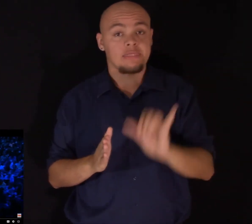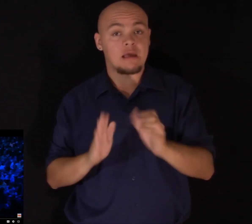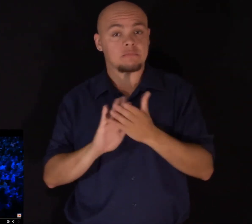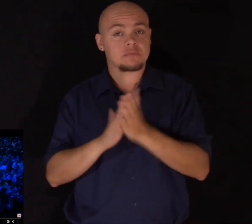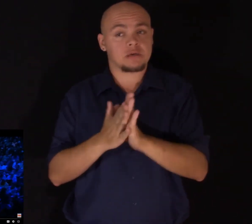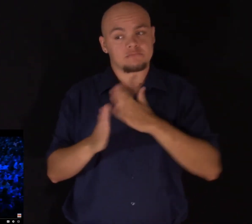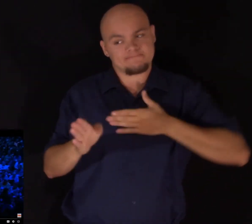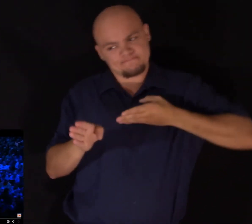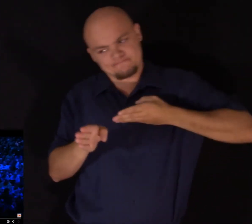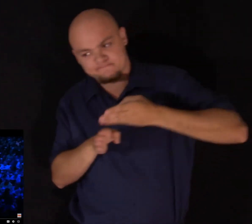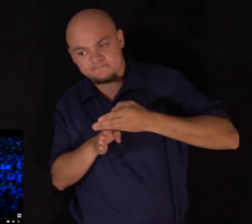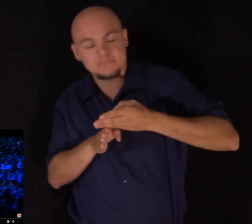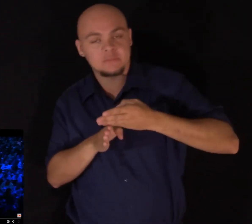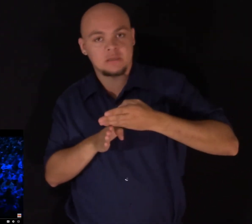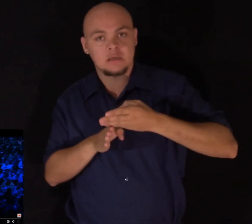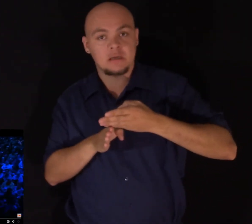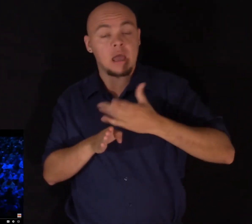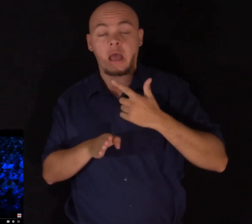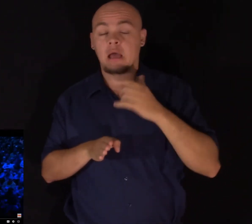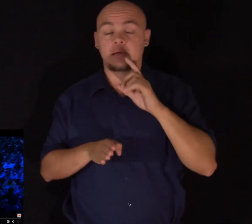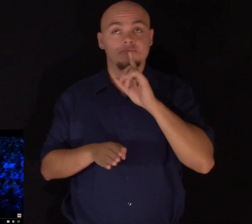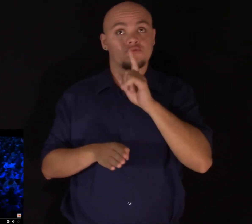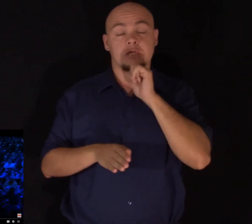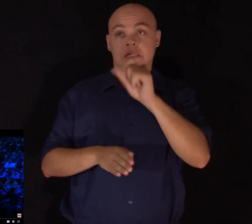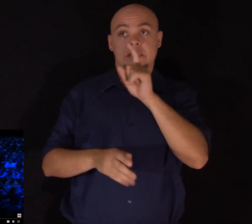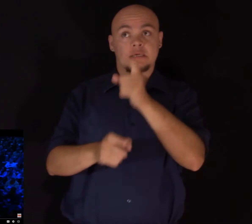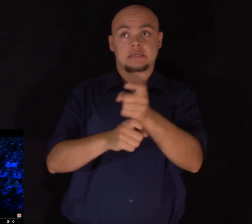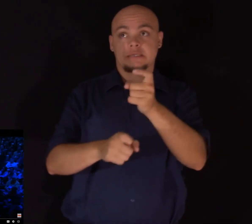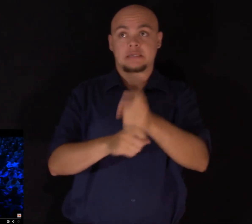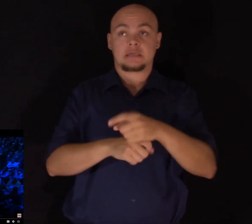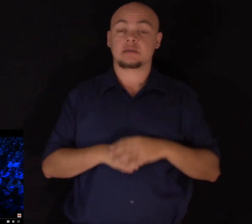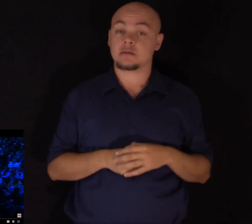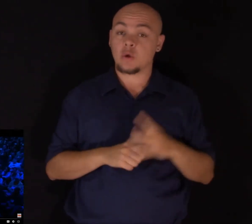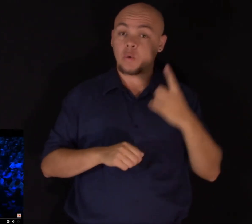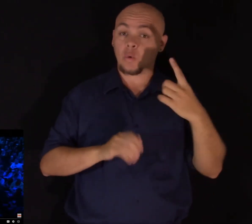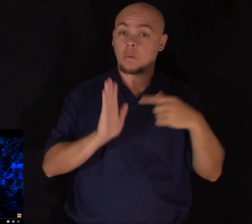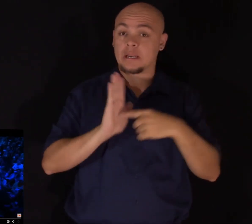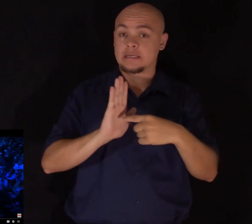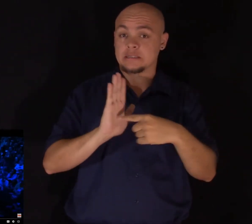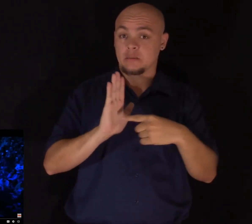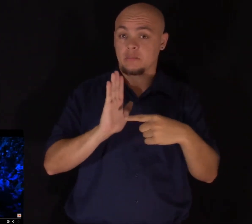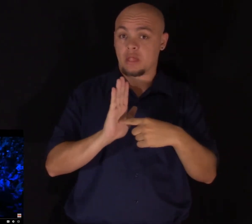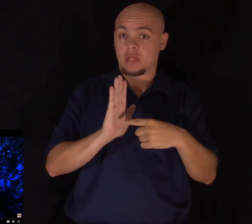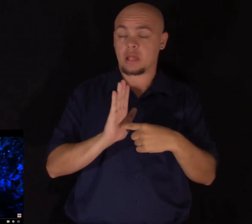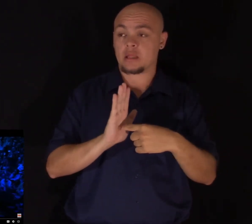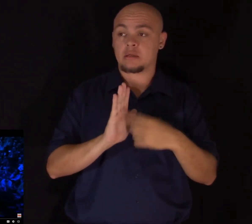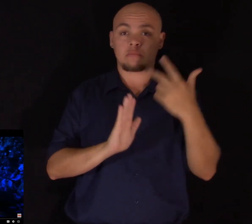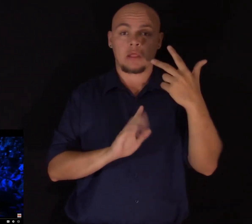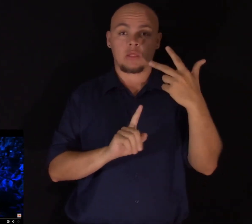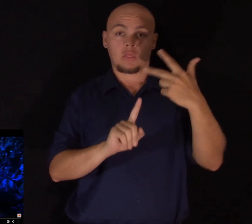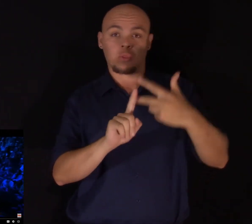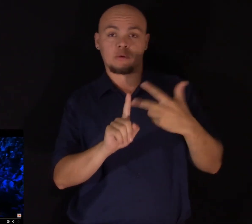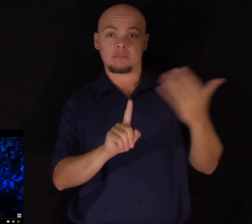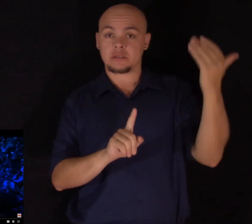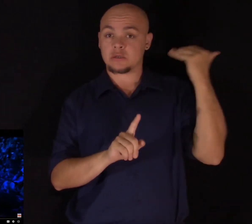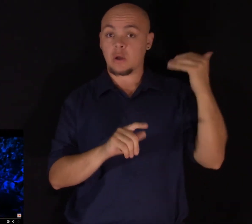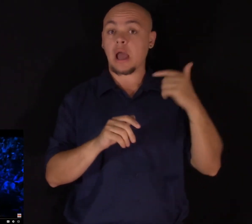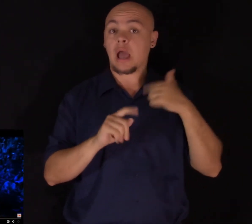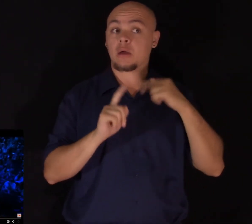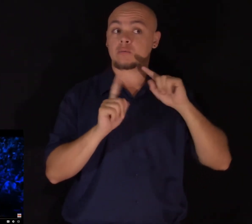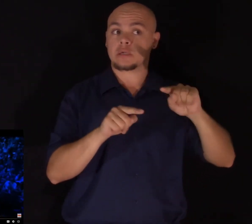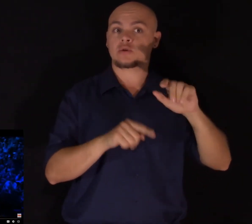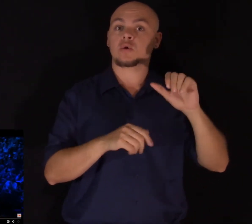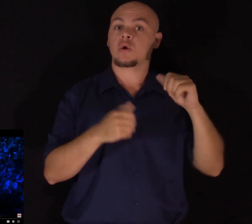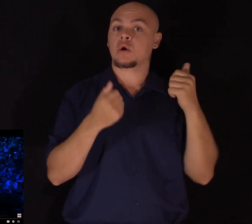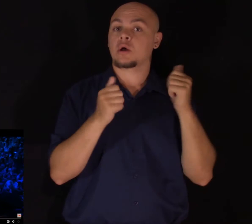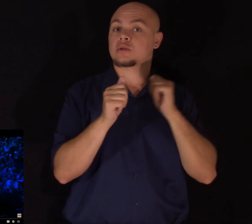focus because of the TED Talk, and I'm not kidding that. I'll give you an example. About 3 months ago, I was in a sporting goods store